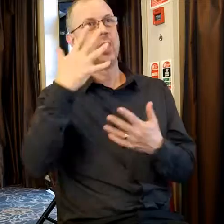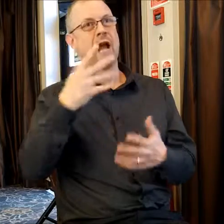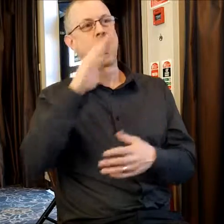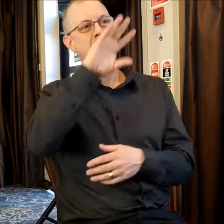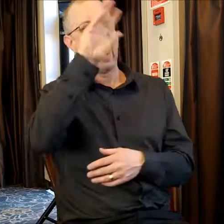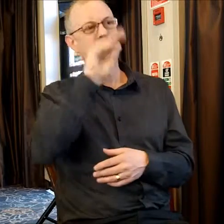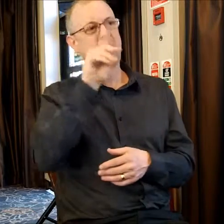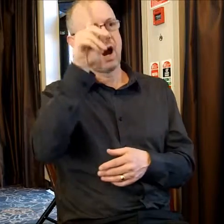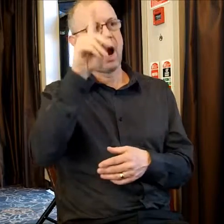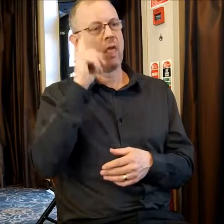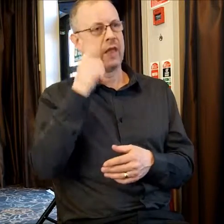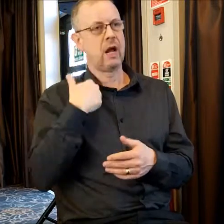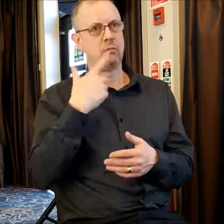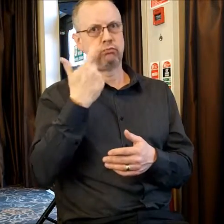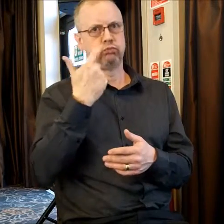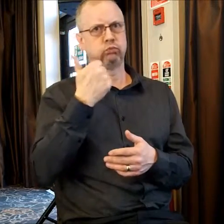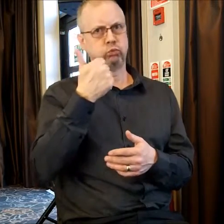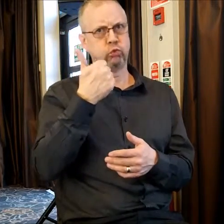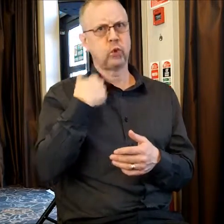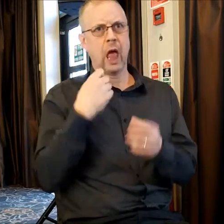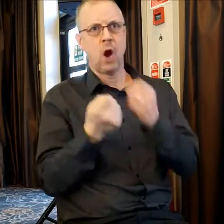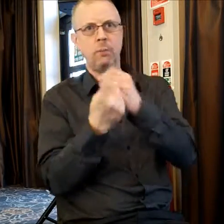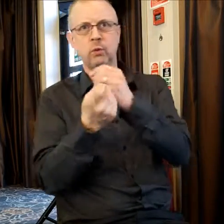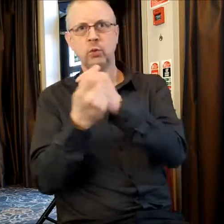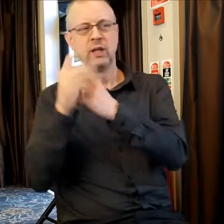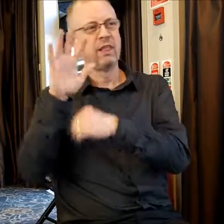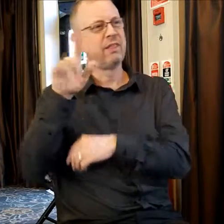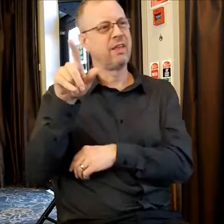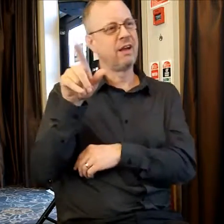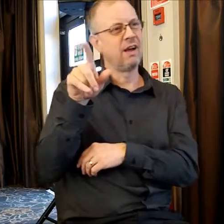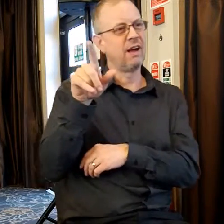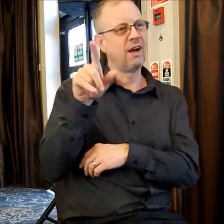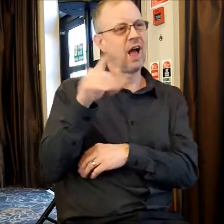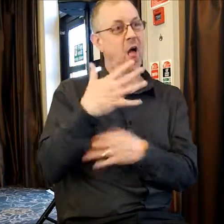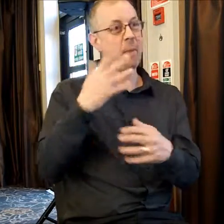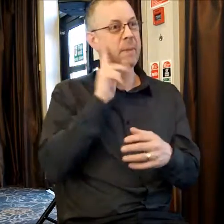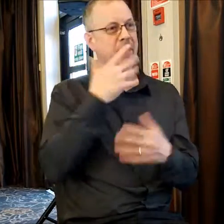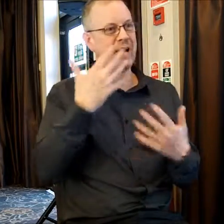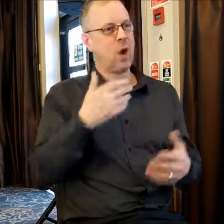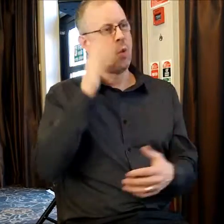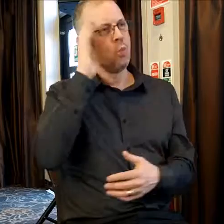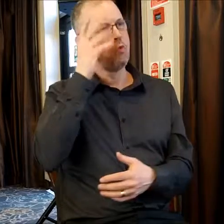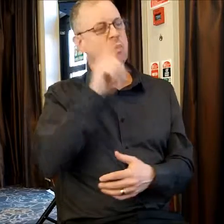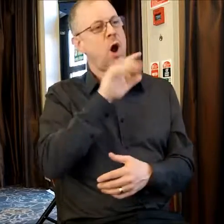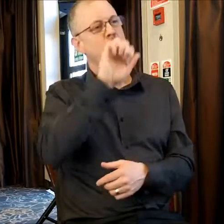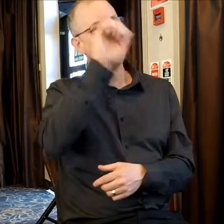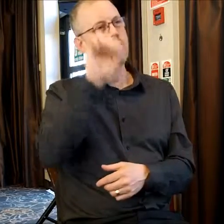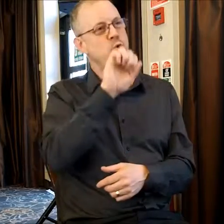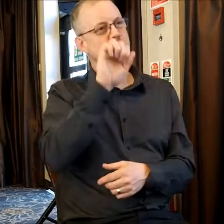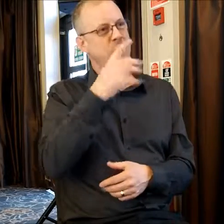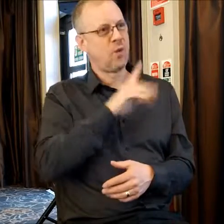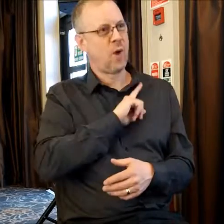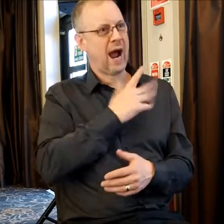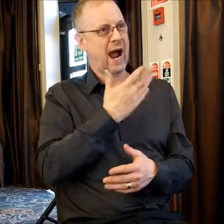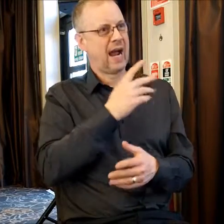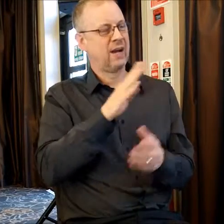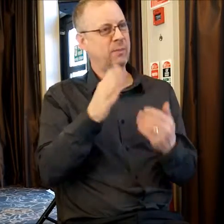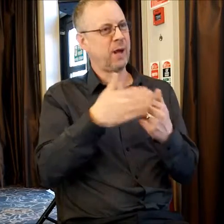Europe that they're just looking for anywhere that they can get out. Certainly in our business, the big companies that were quite happy sat back